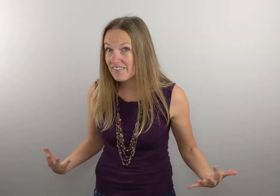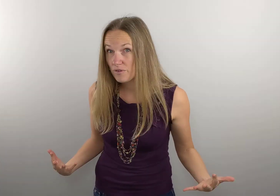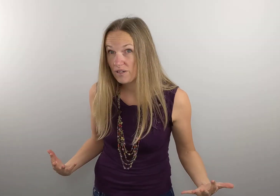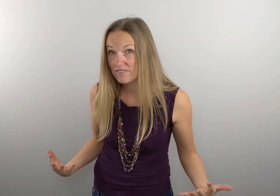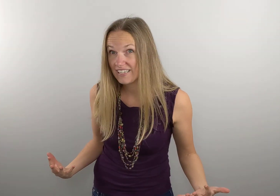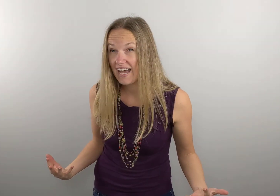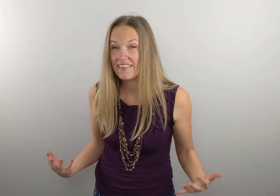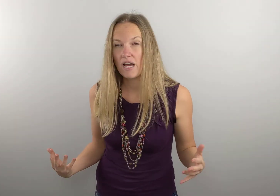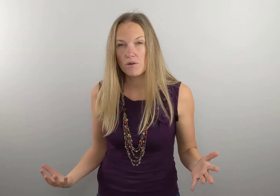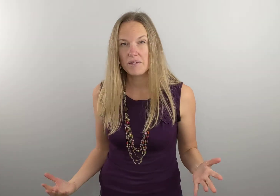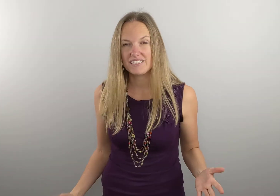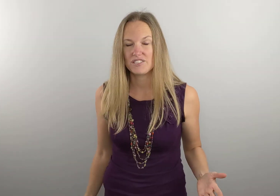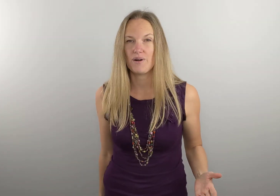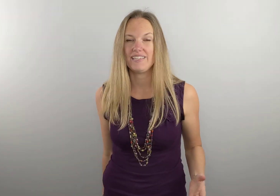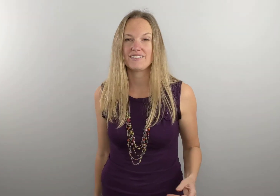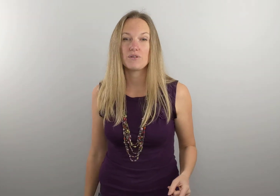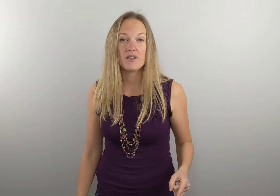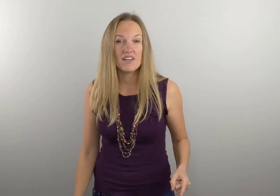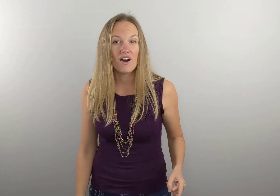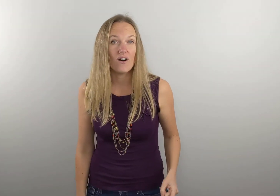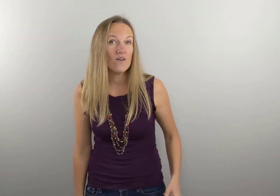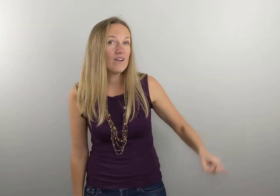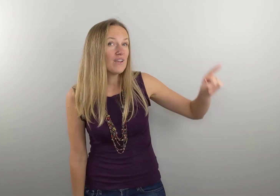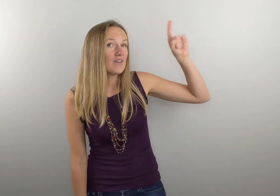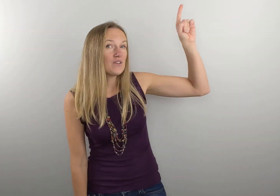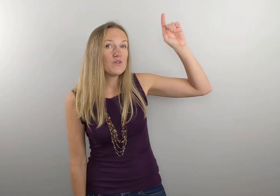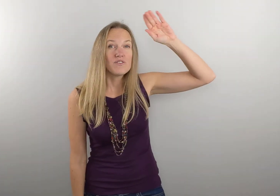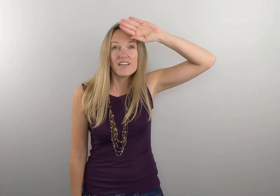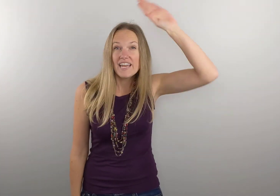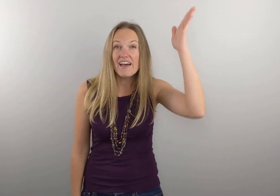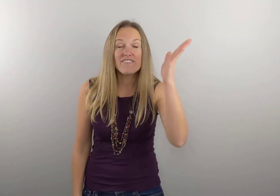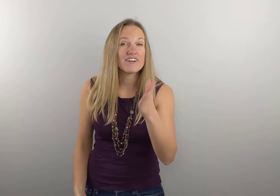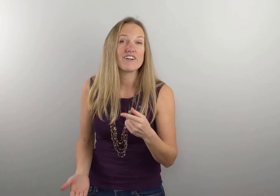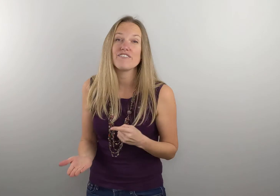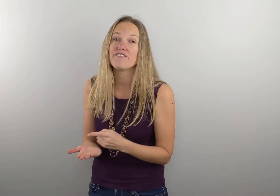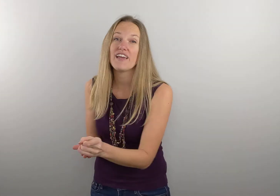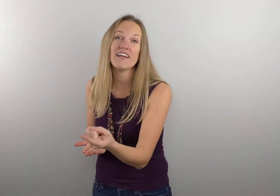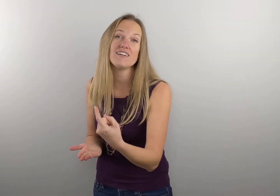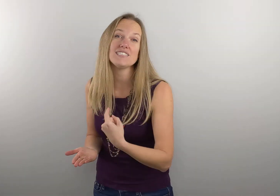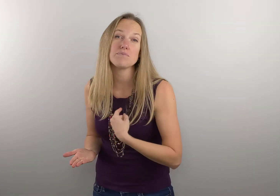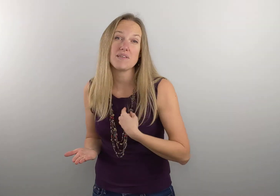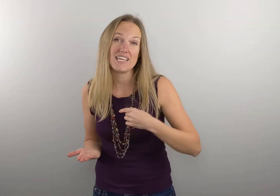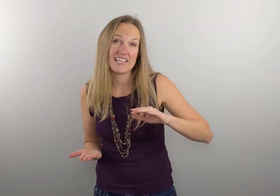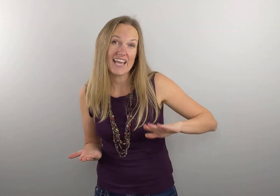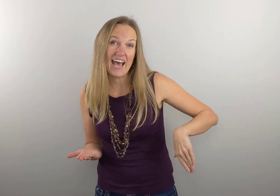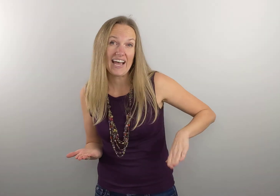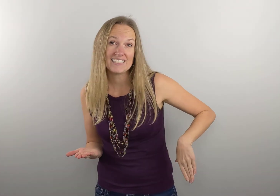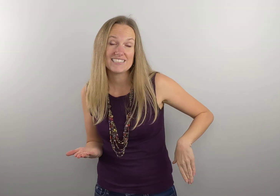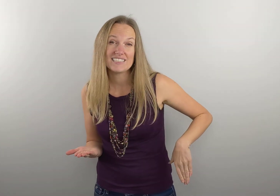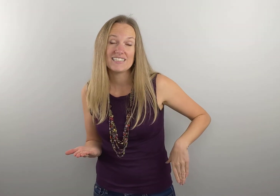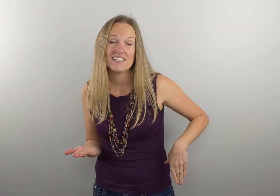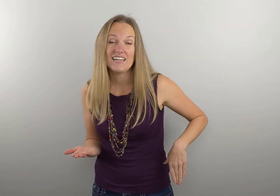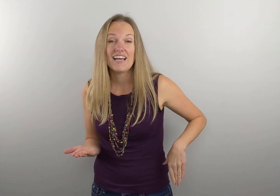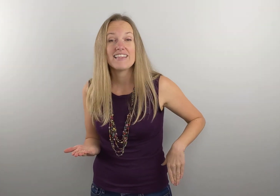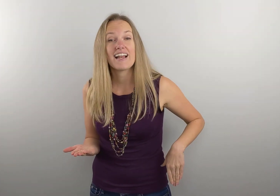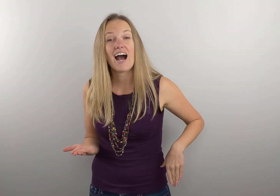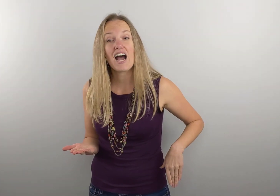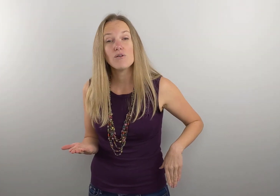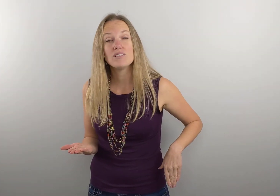will forget. That repeats twice. So we know you've never failed me yet, and then I will